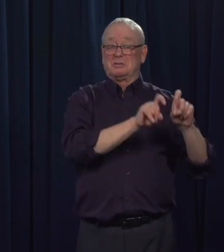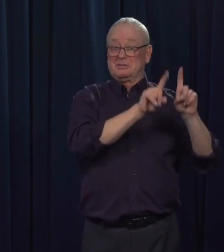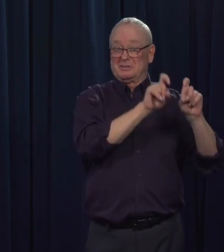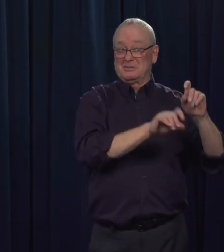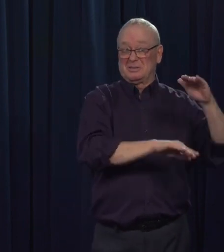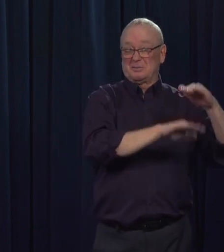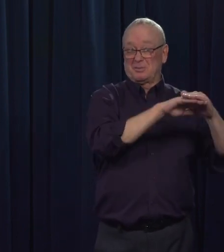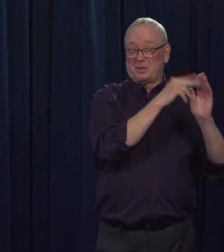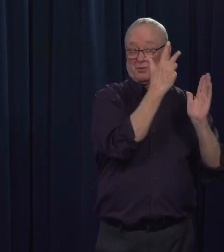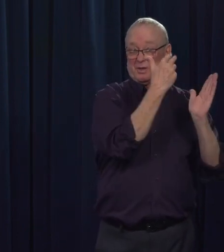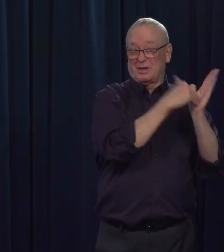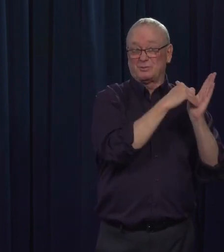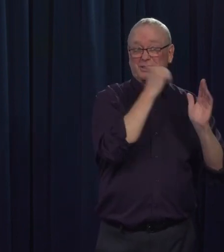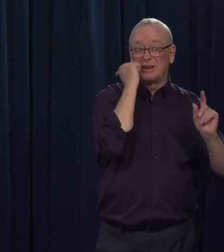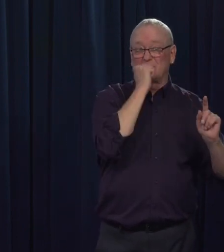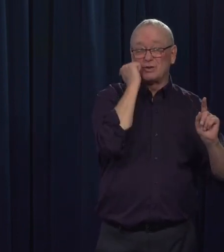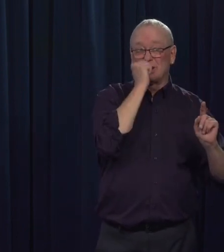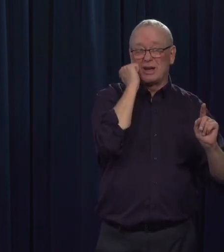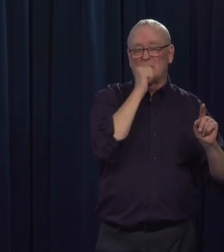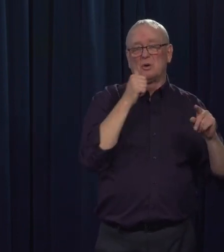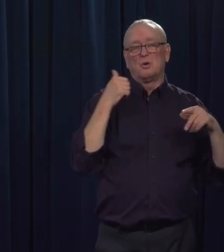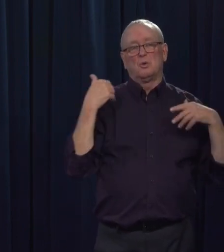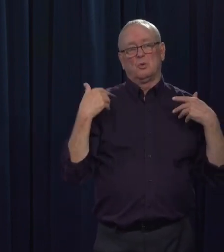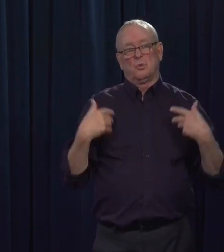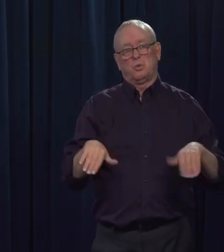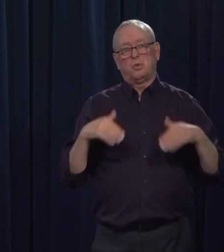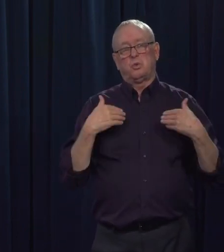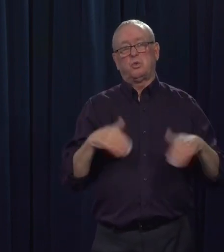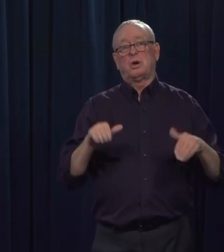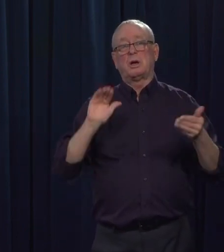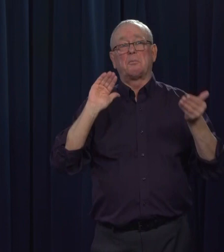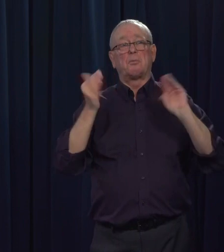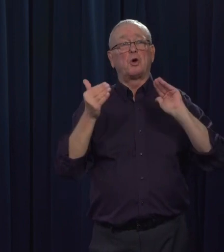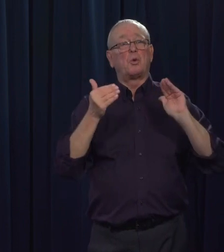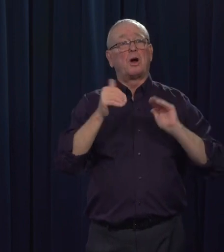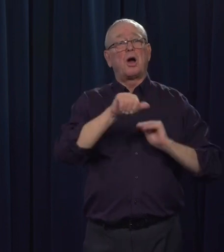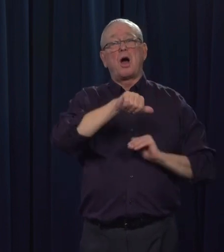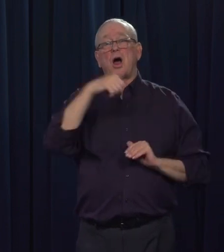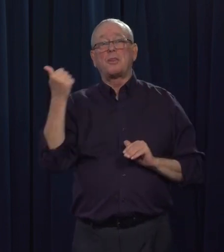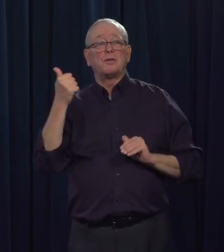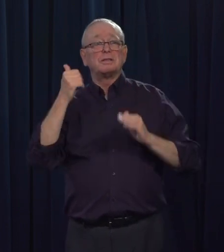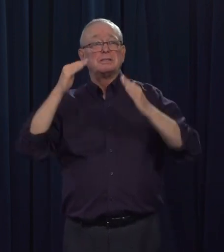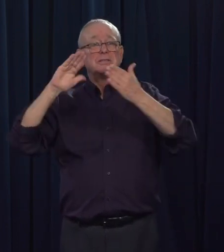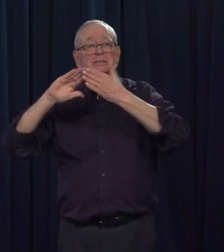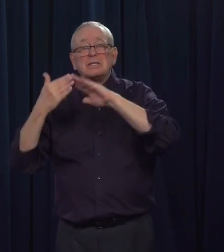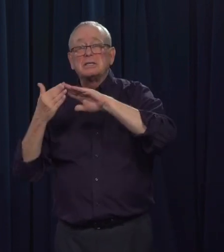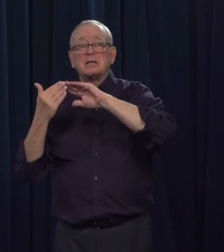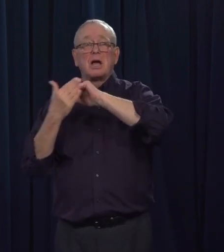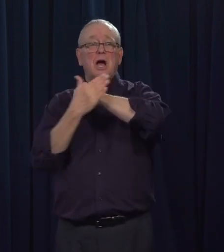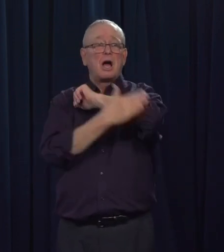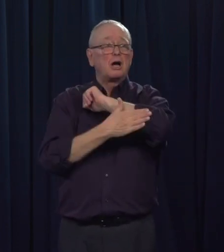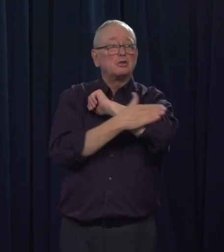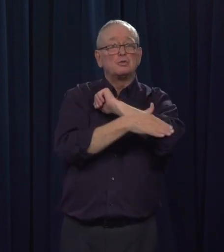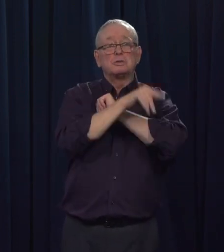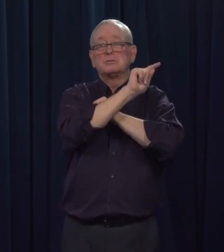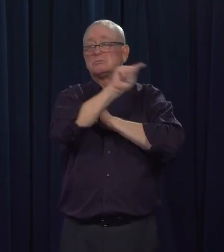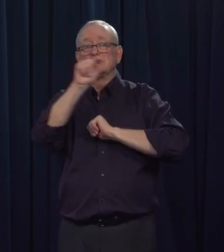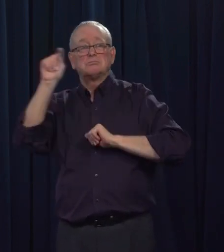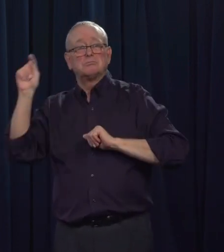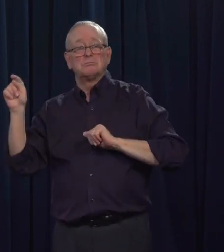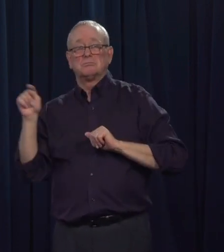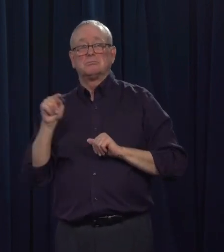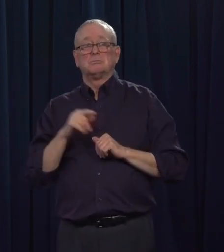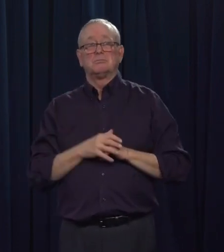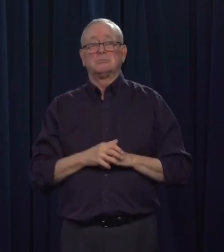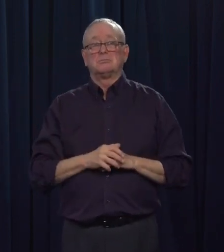do, it's unlikely that we will be able to reach that kind of testing capacity to be able to test all